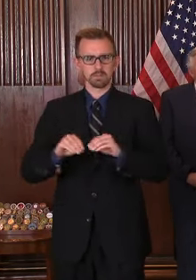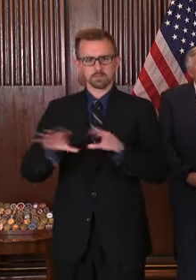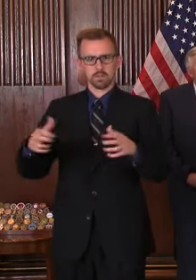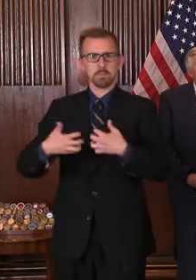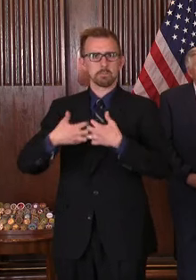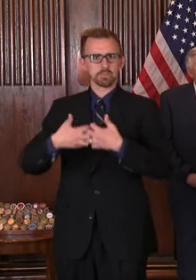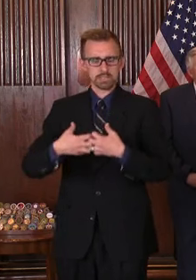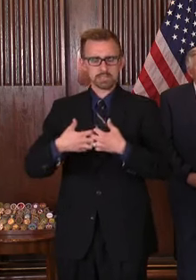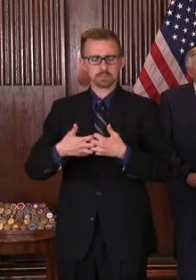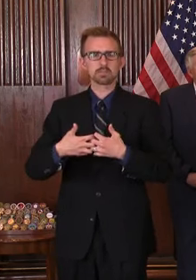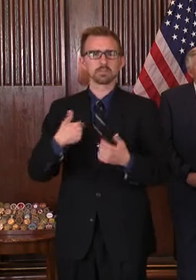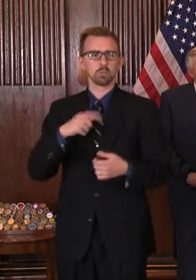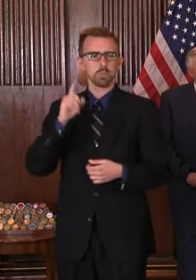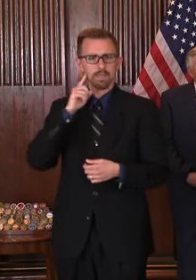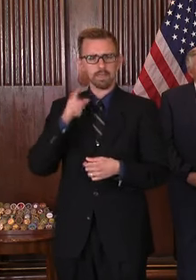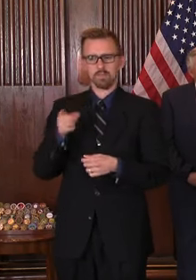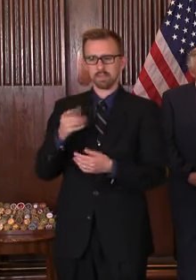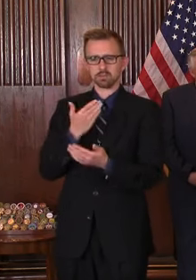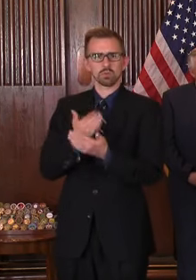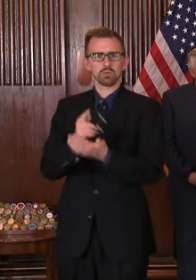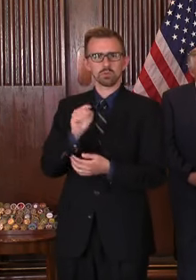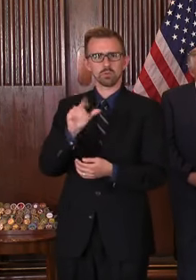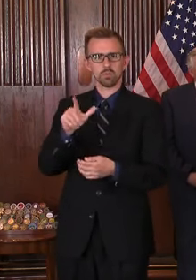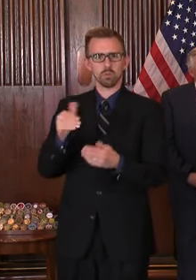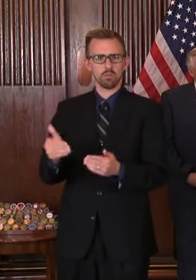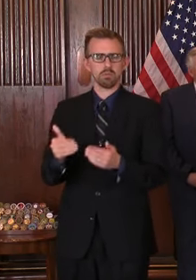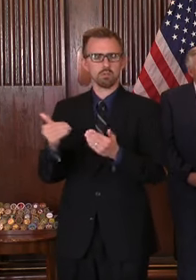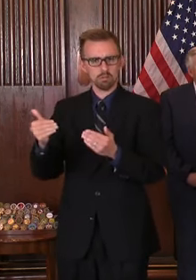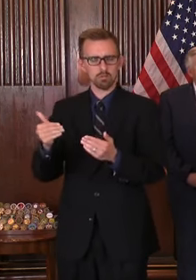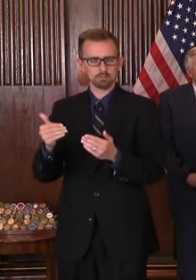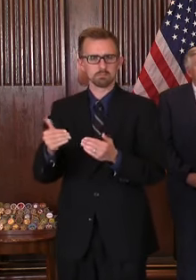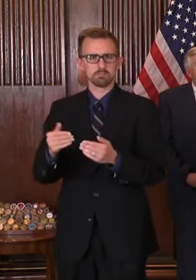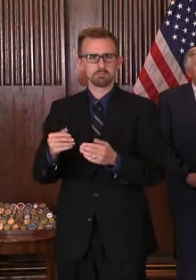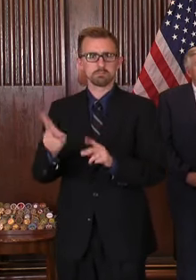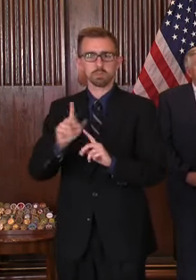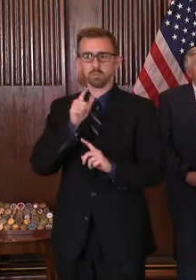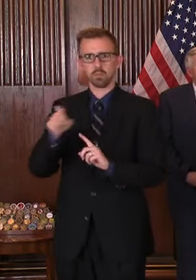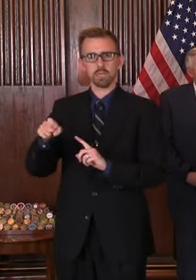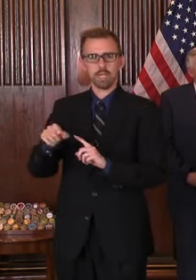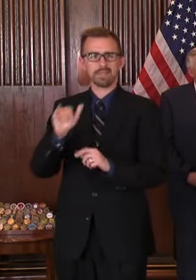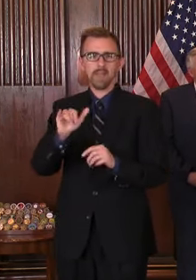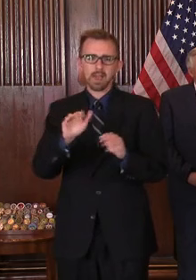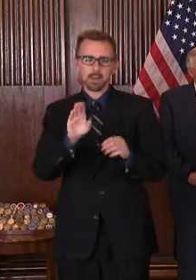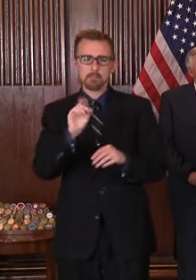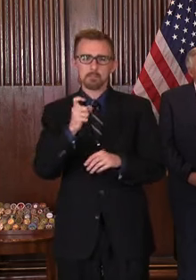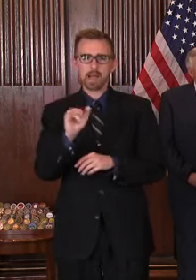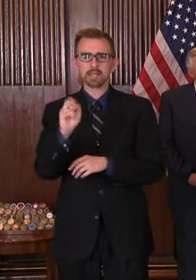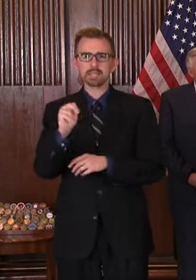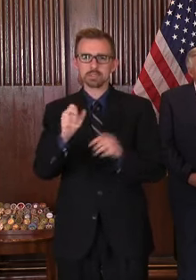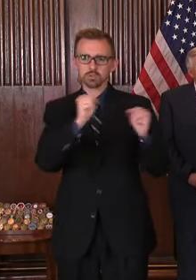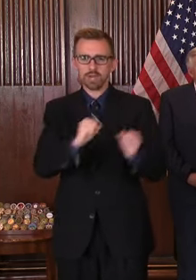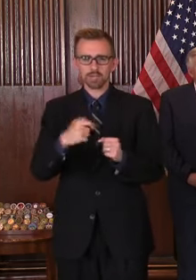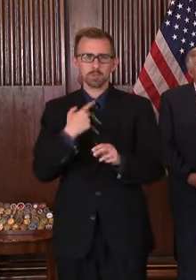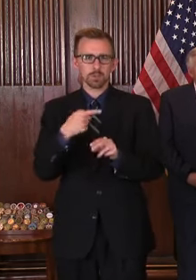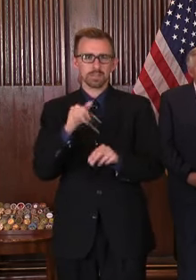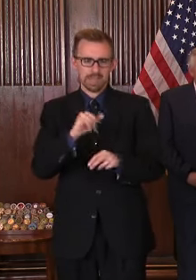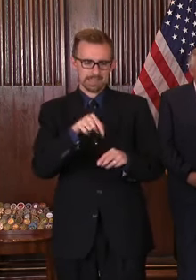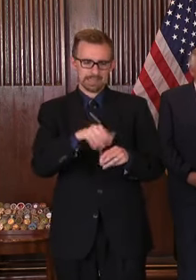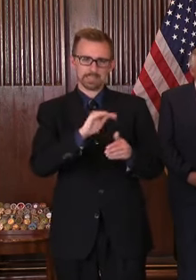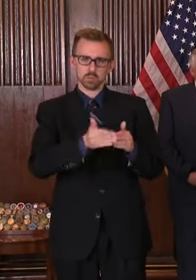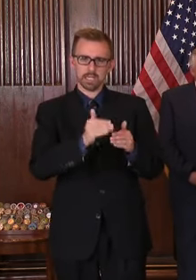machines, and we think they are a great tool going forward to get people, especially in that boxed-in strategy. We used it this weekend, to be honest